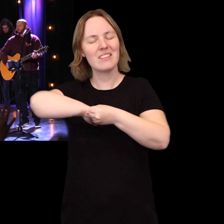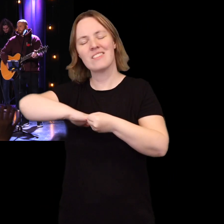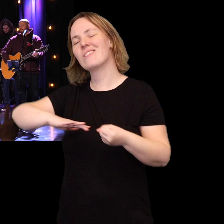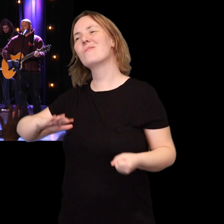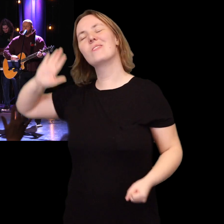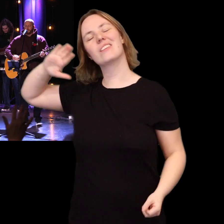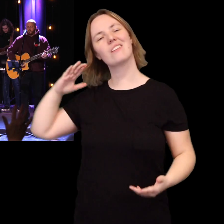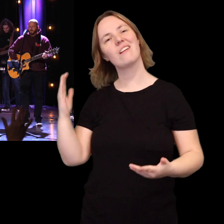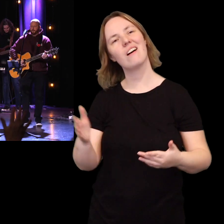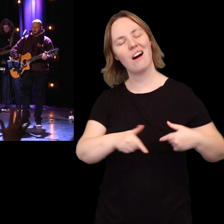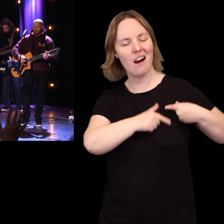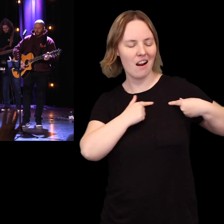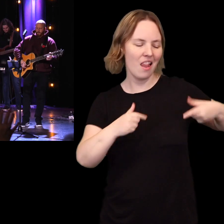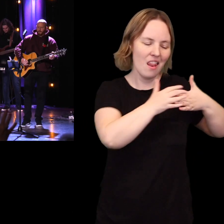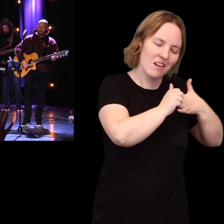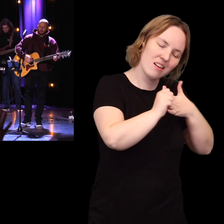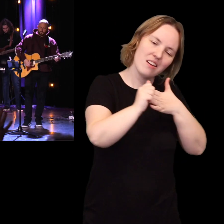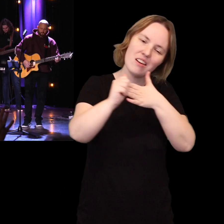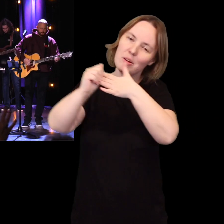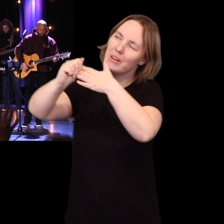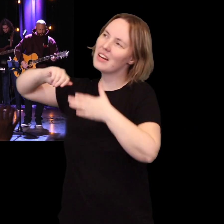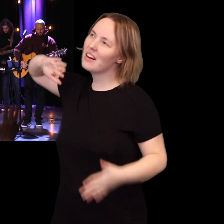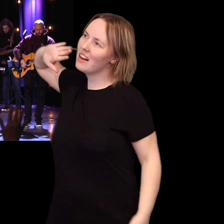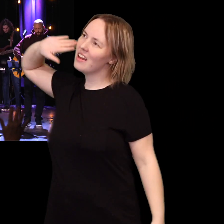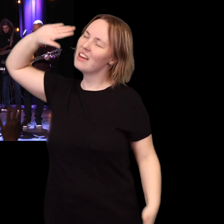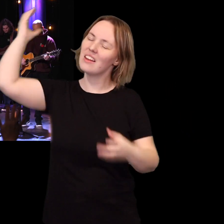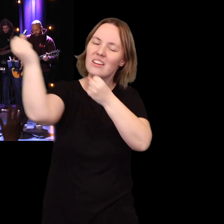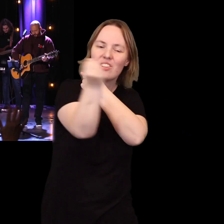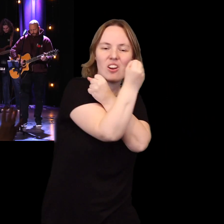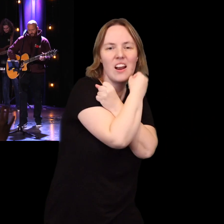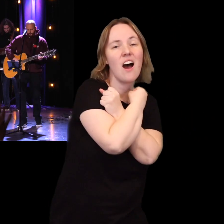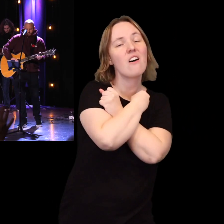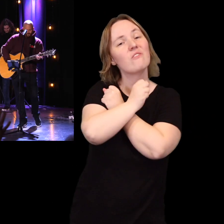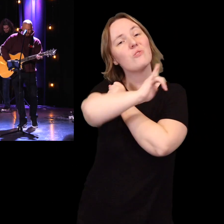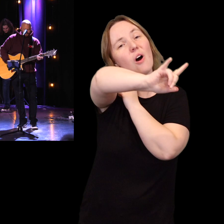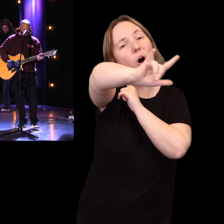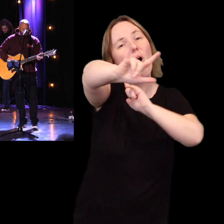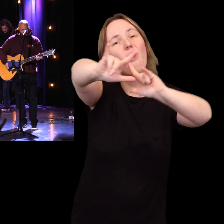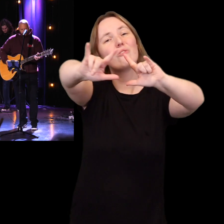Love.